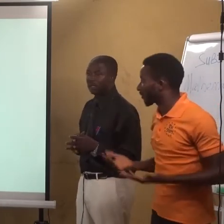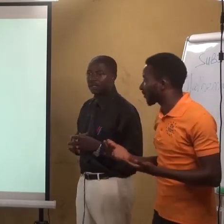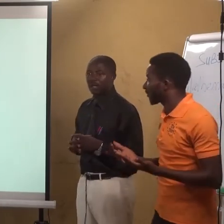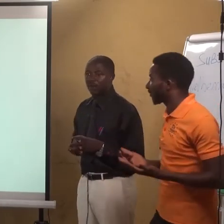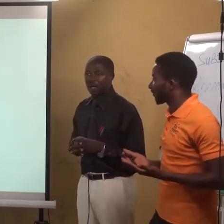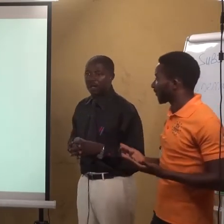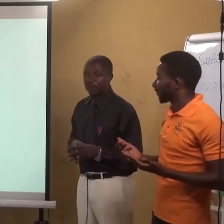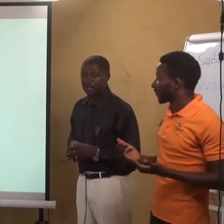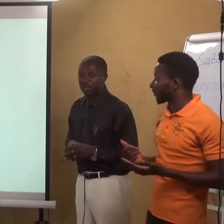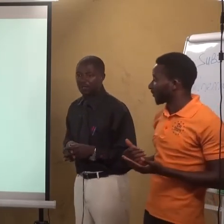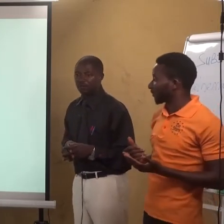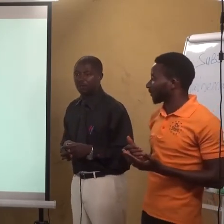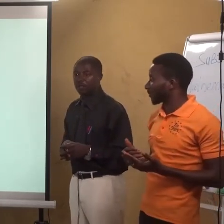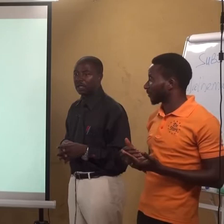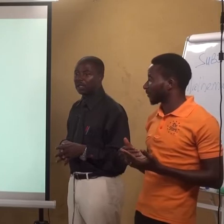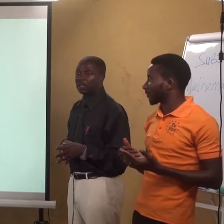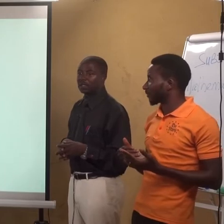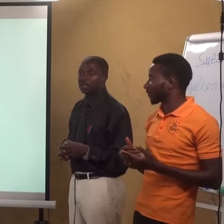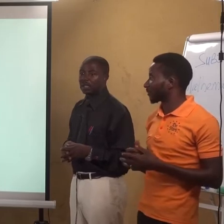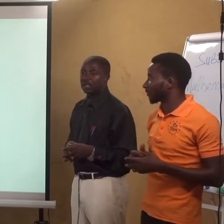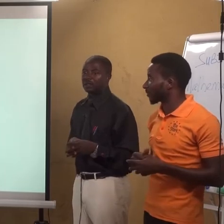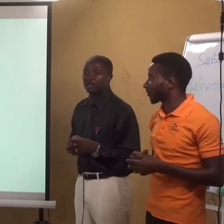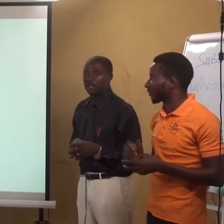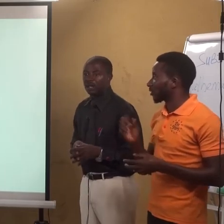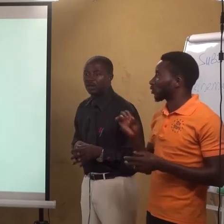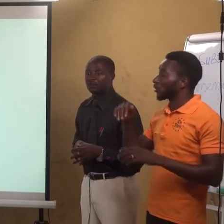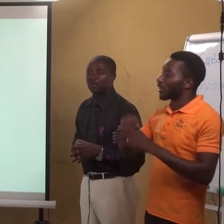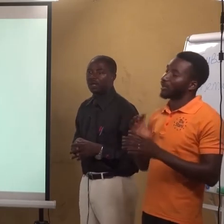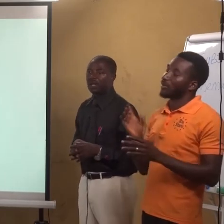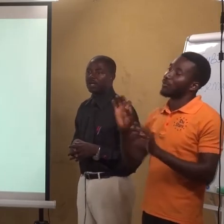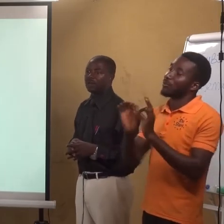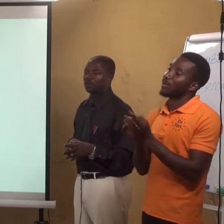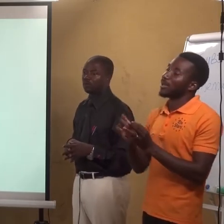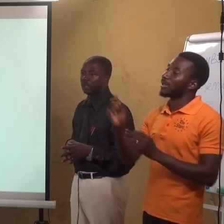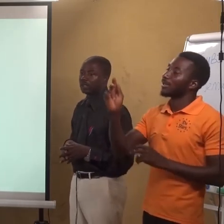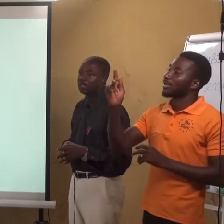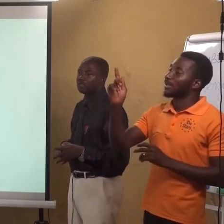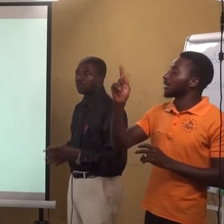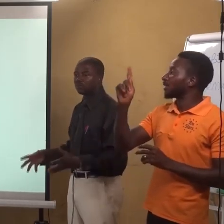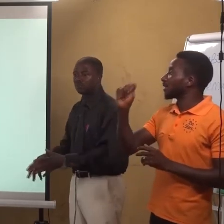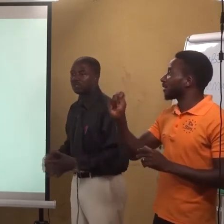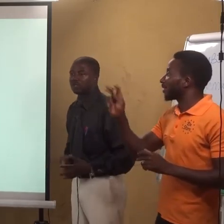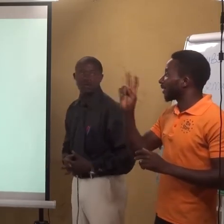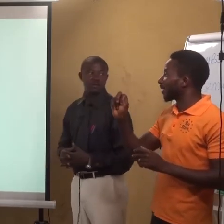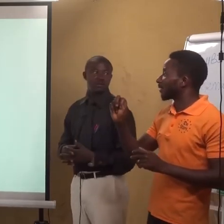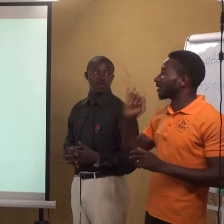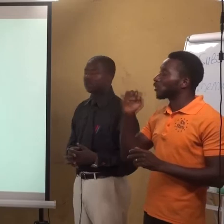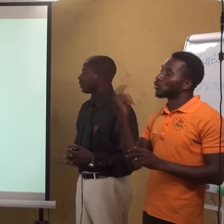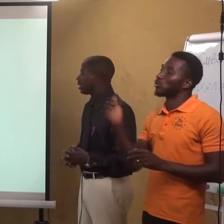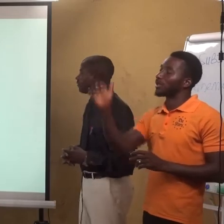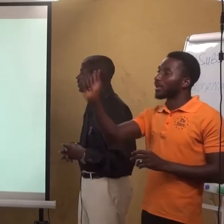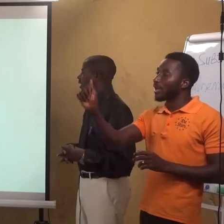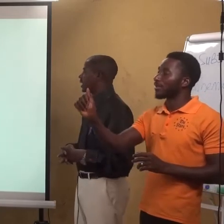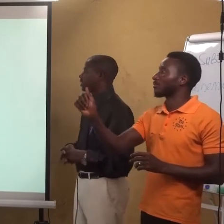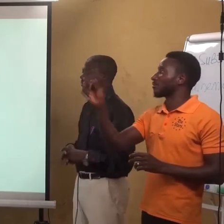So in our application of formula, Tn is AR raised to the power n minus 1. Substituting the variable,